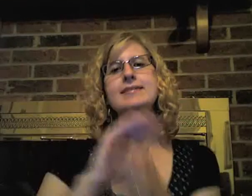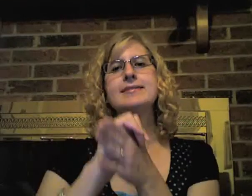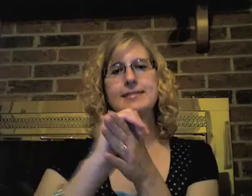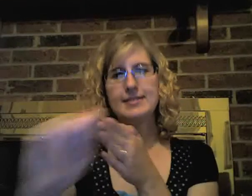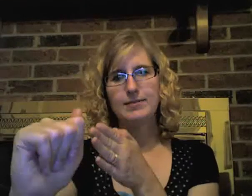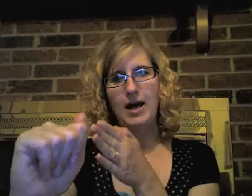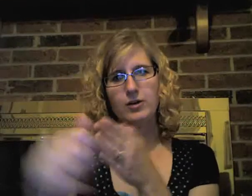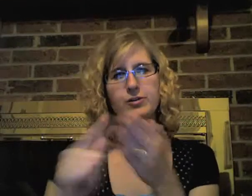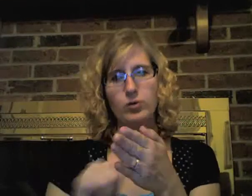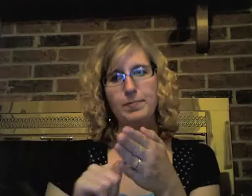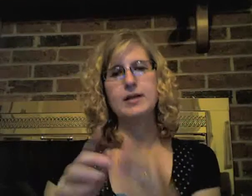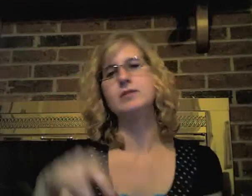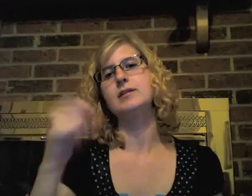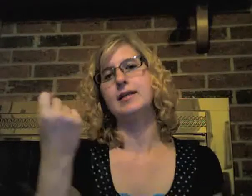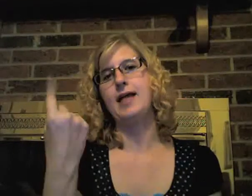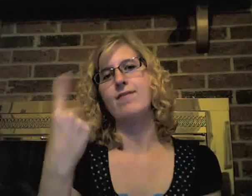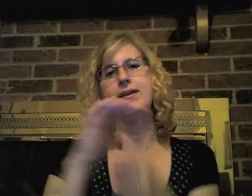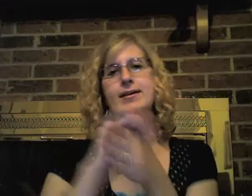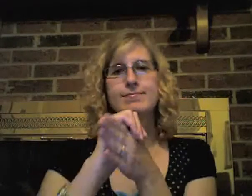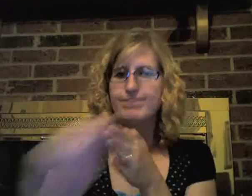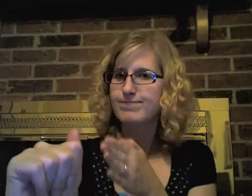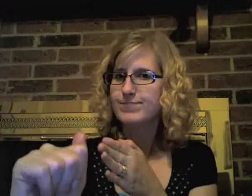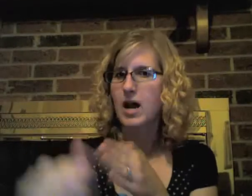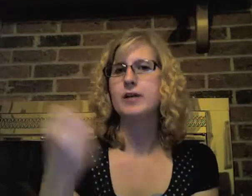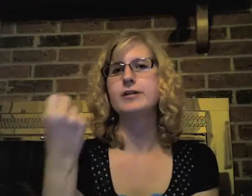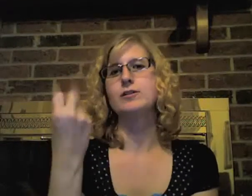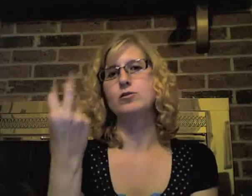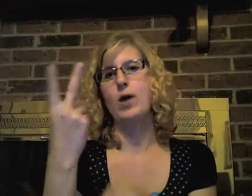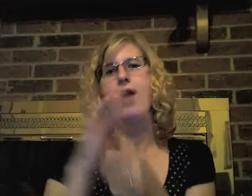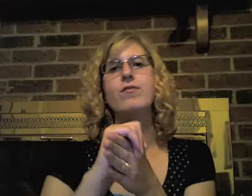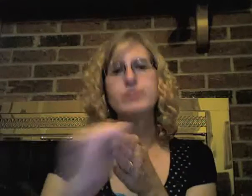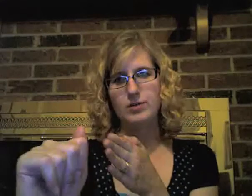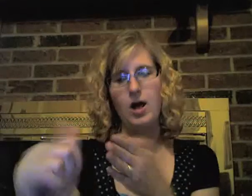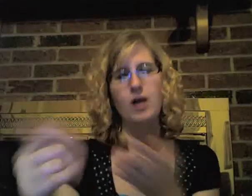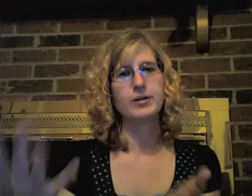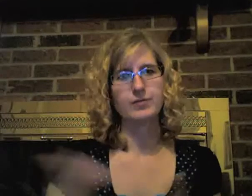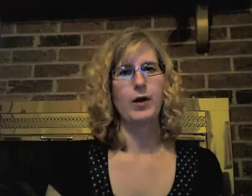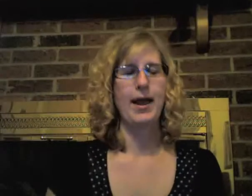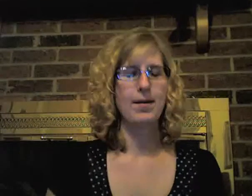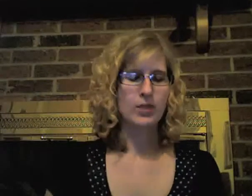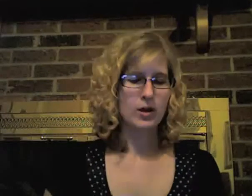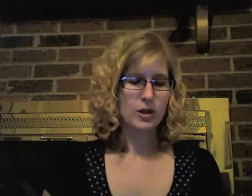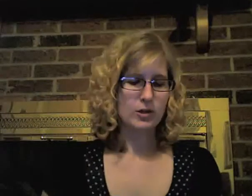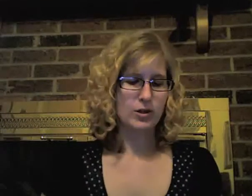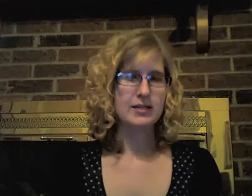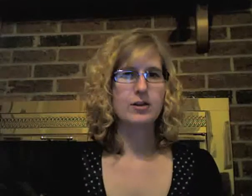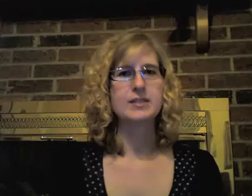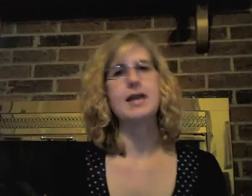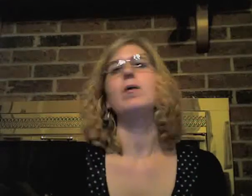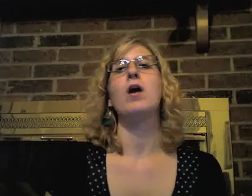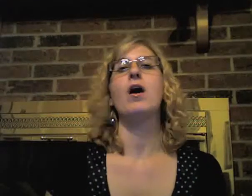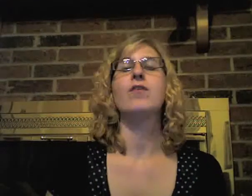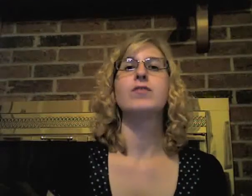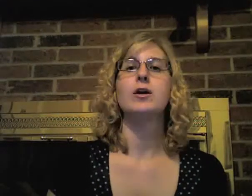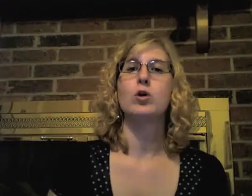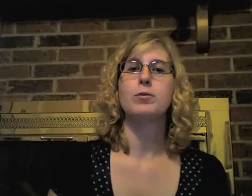bills, $11, $12, okay? So that's another example of incorporation, number incorporation. You